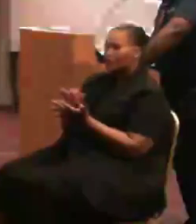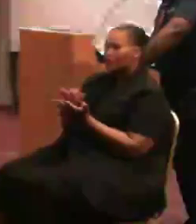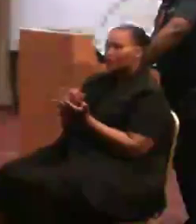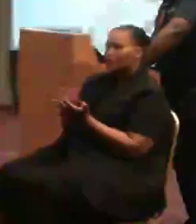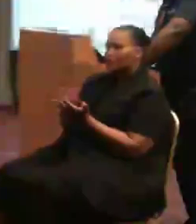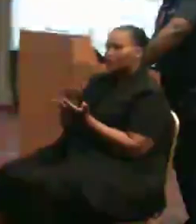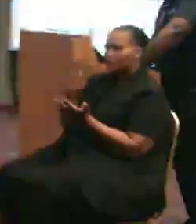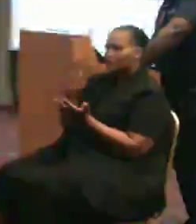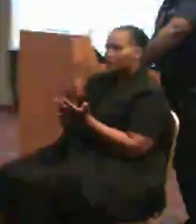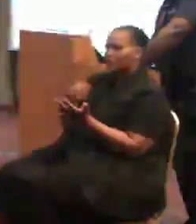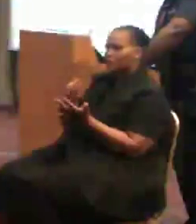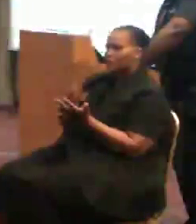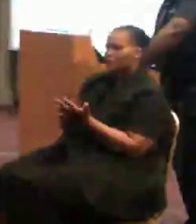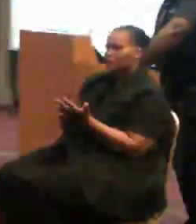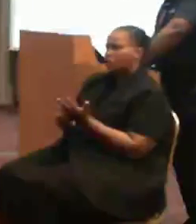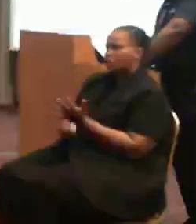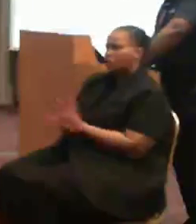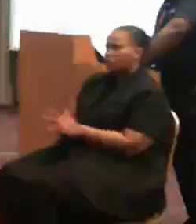So,